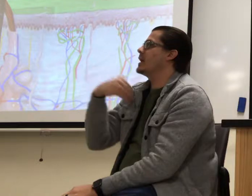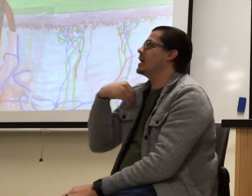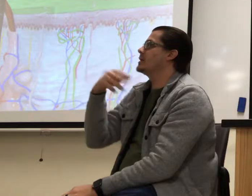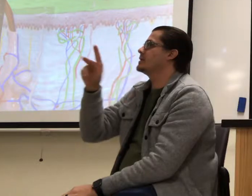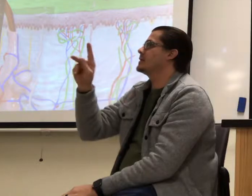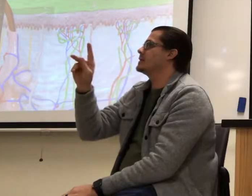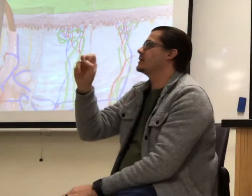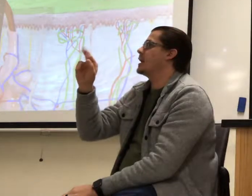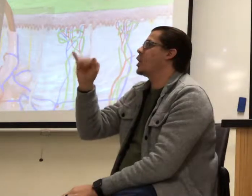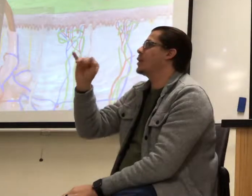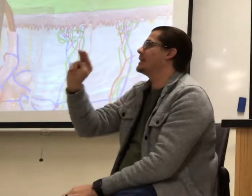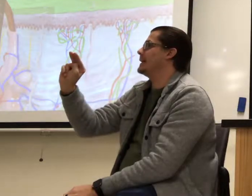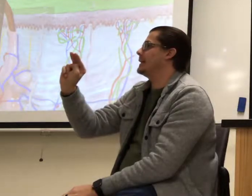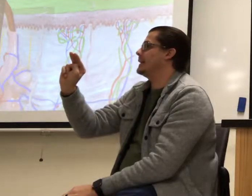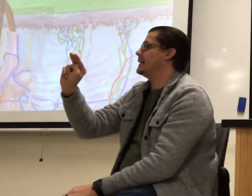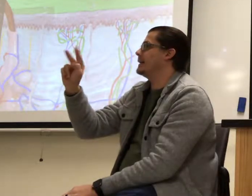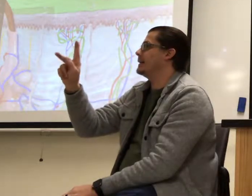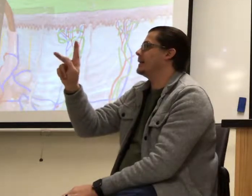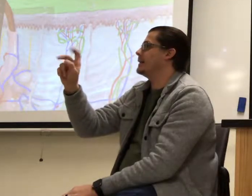keratin.